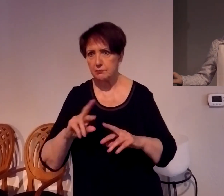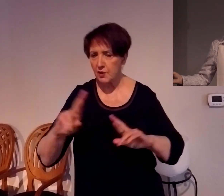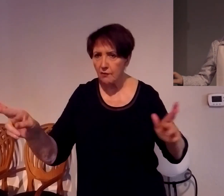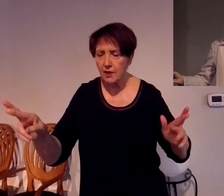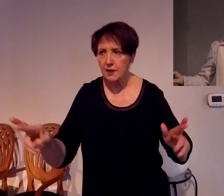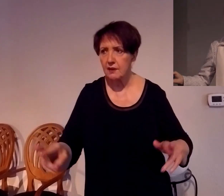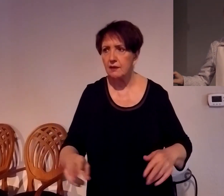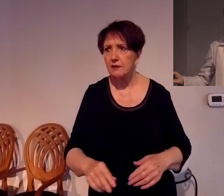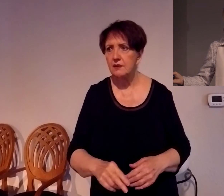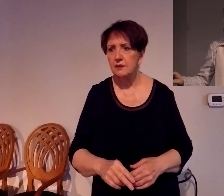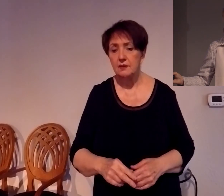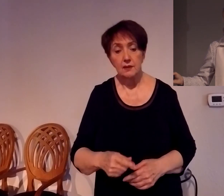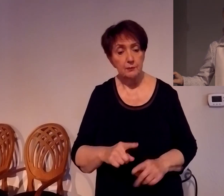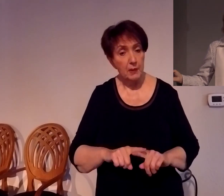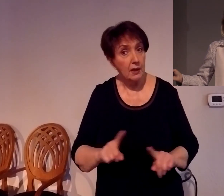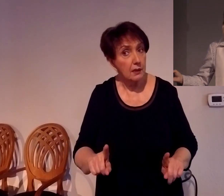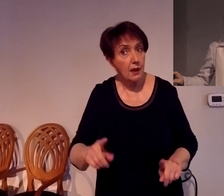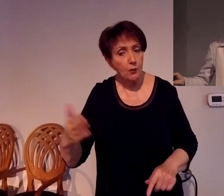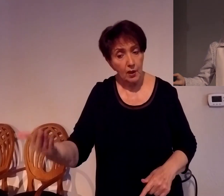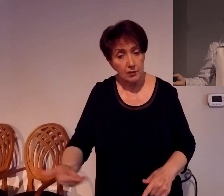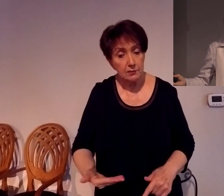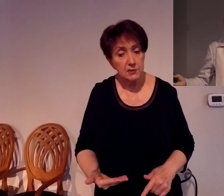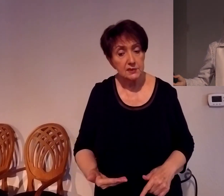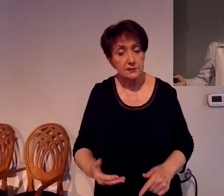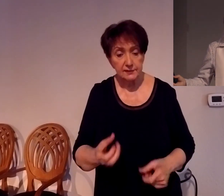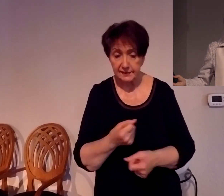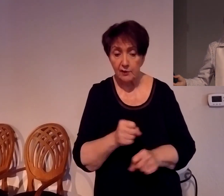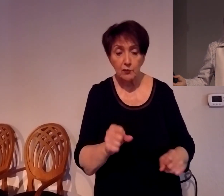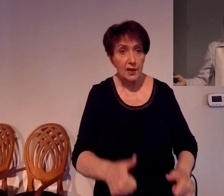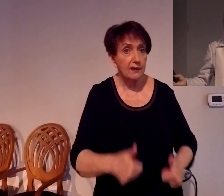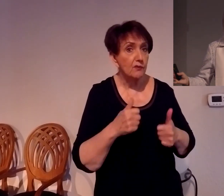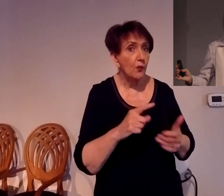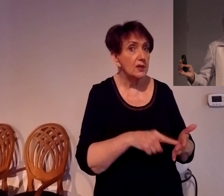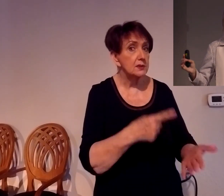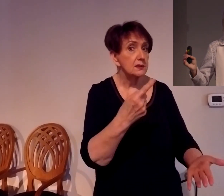welcome it if it wants to. Saved my life once.